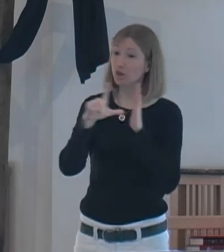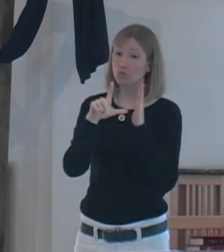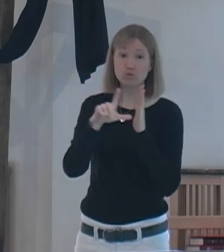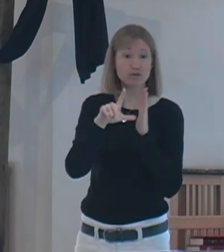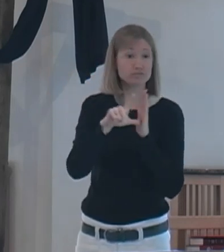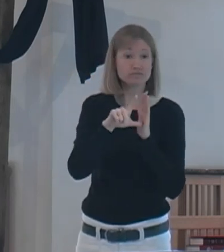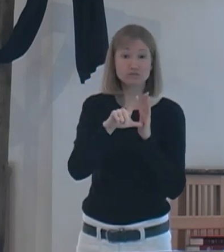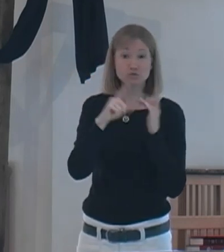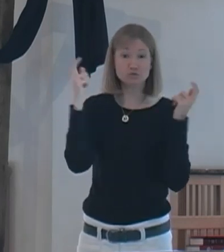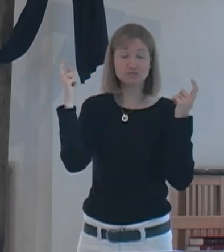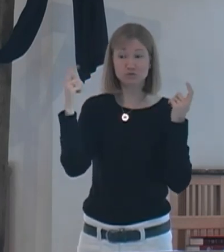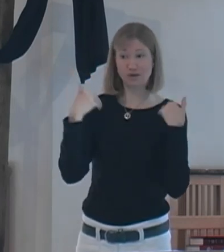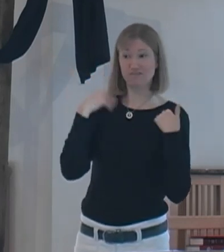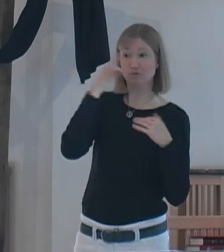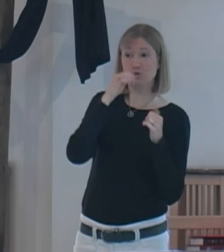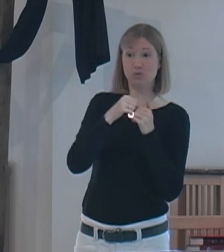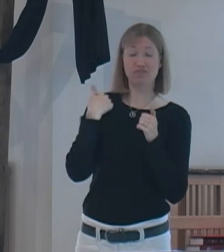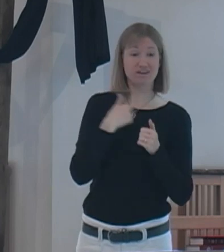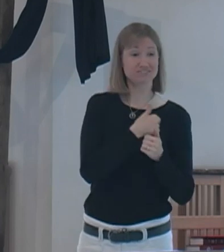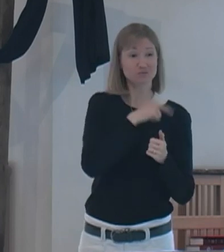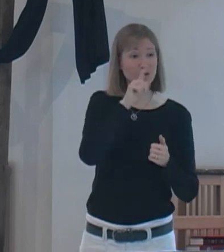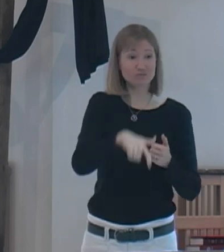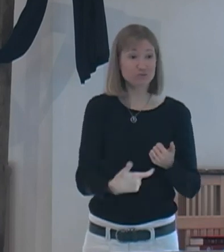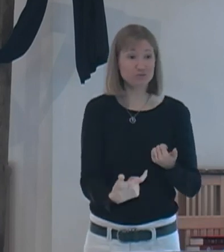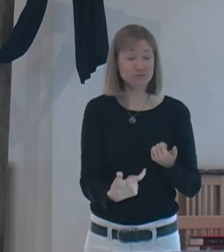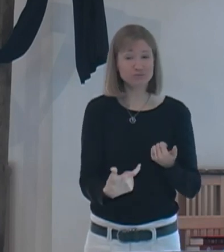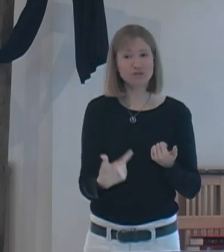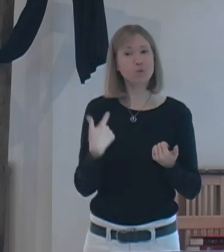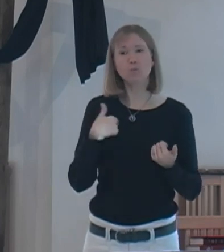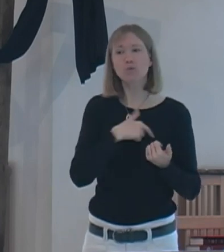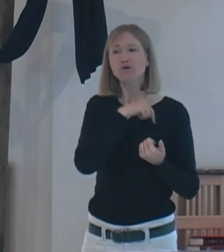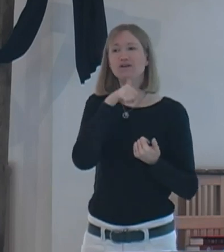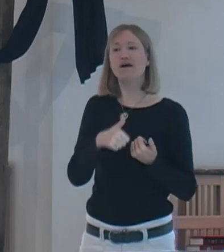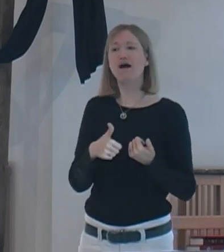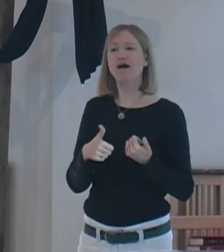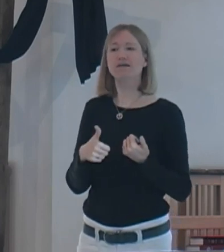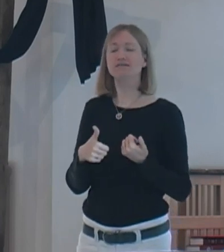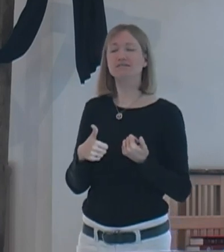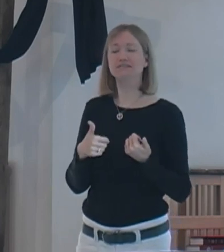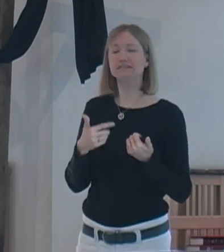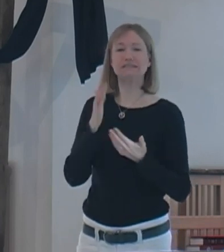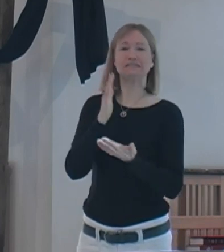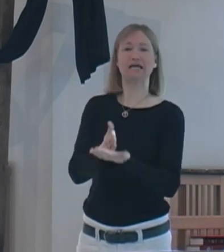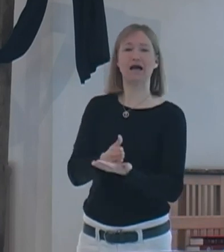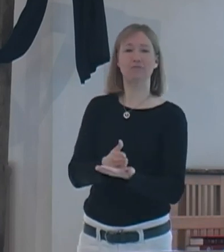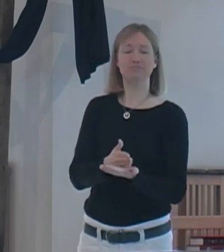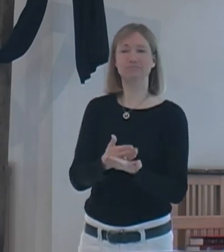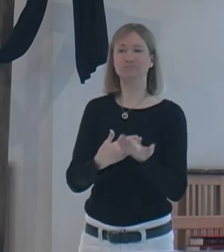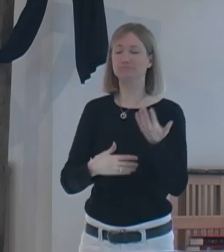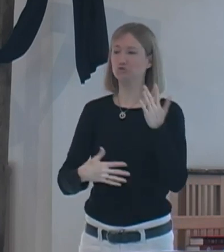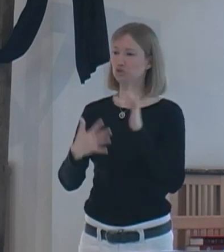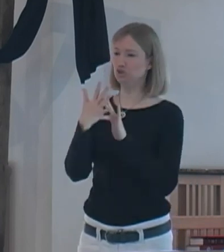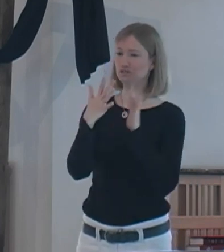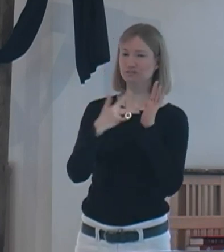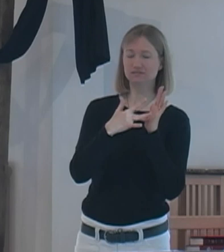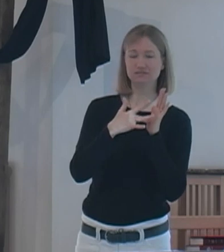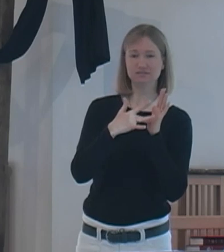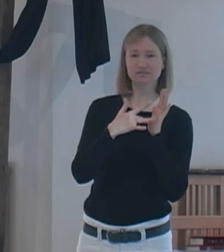to celebrate communion in this place. We're not going to get in between Jesus, who's present in the meal, and the